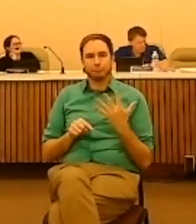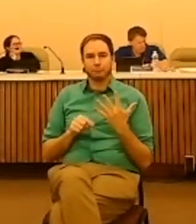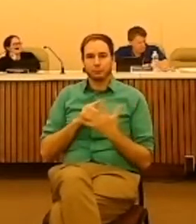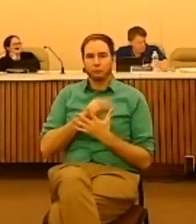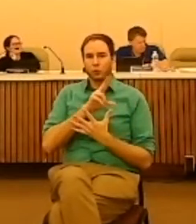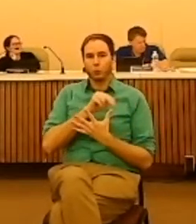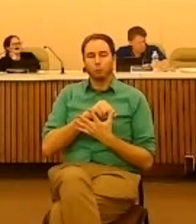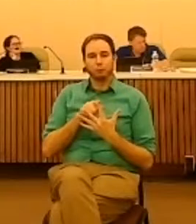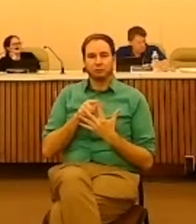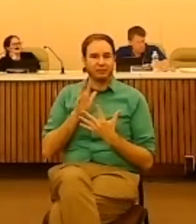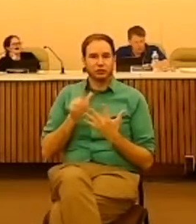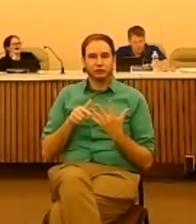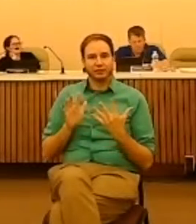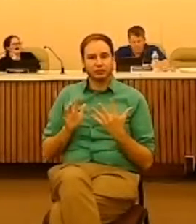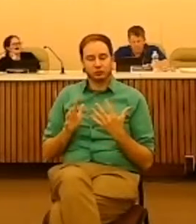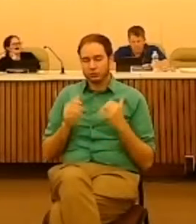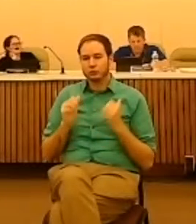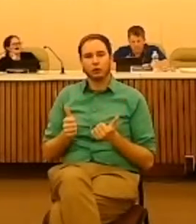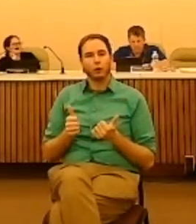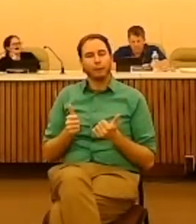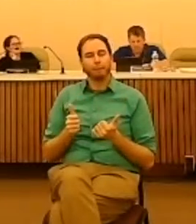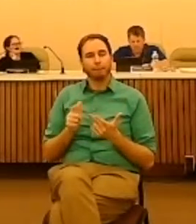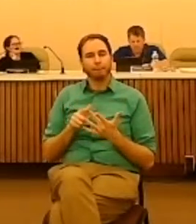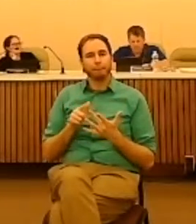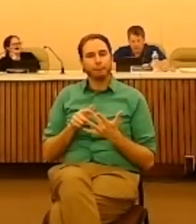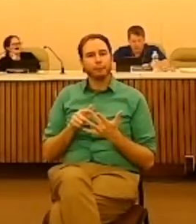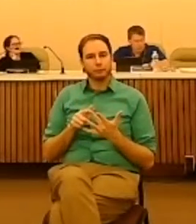sir. Okay.